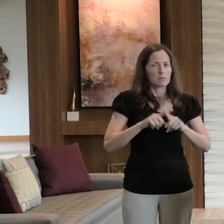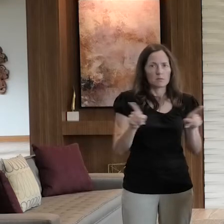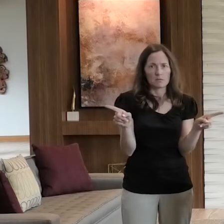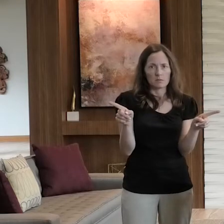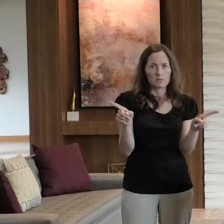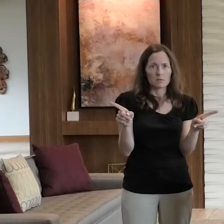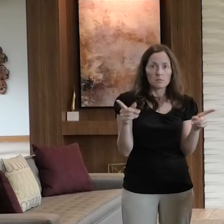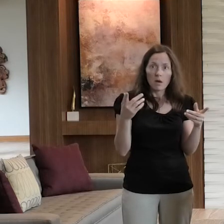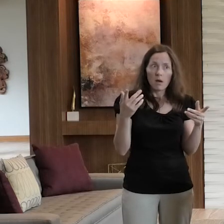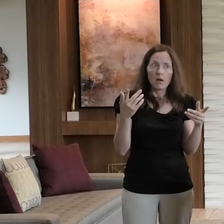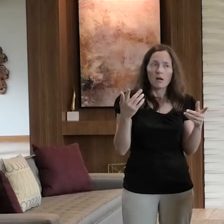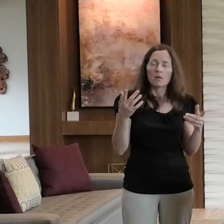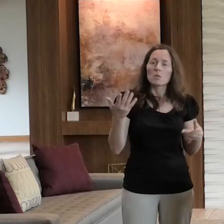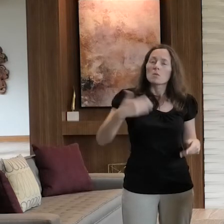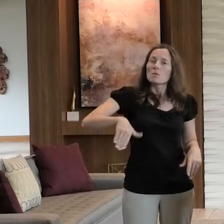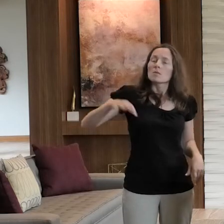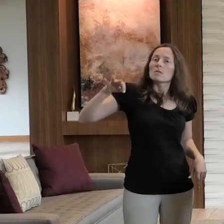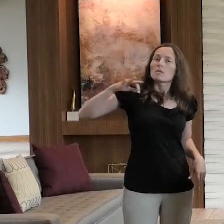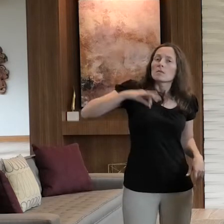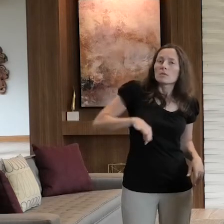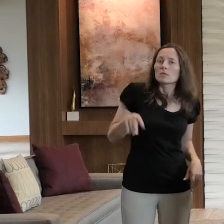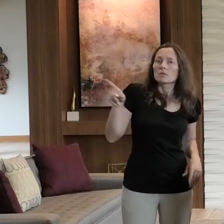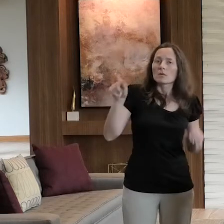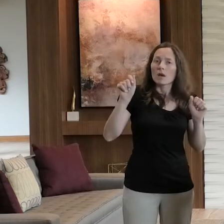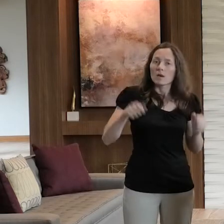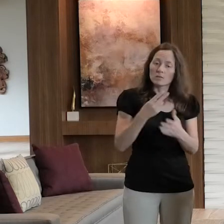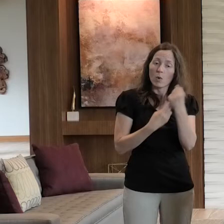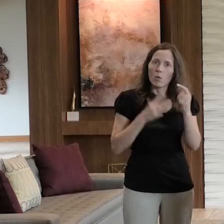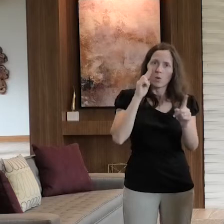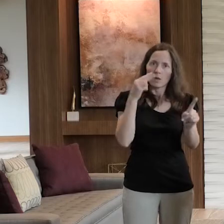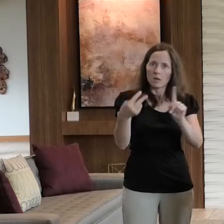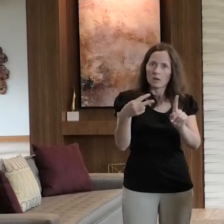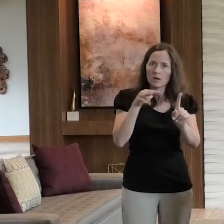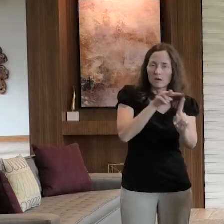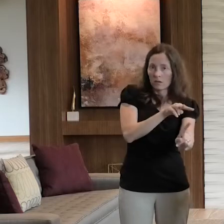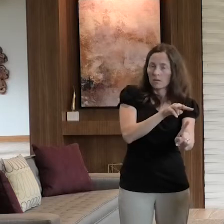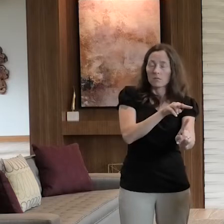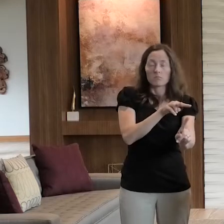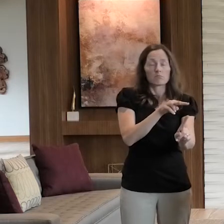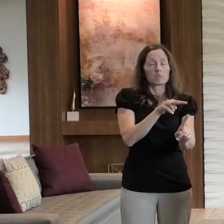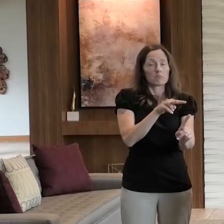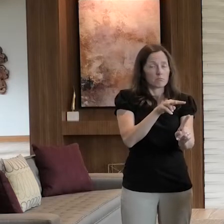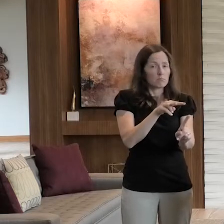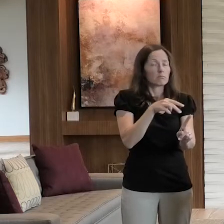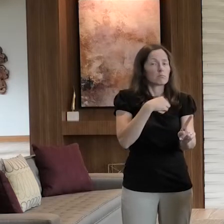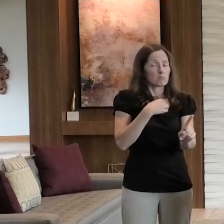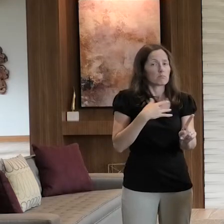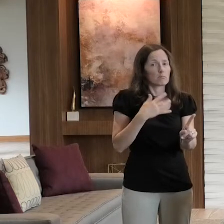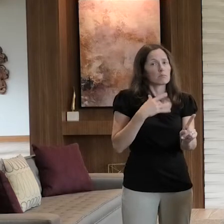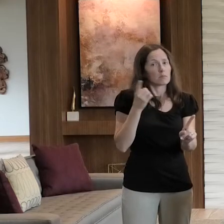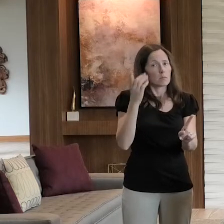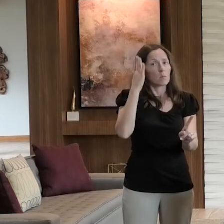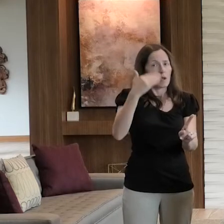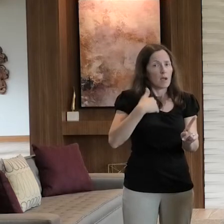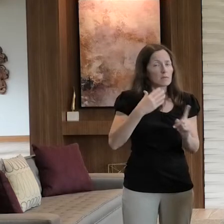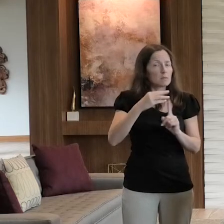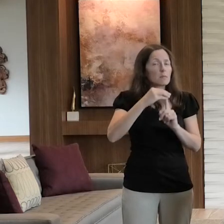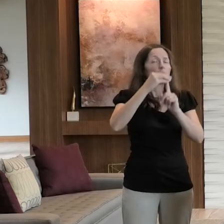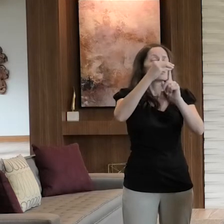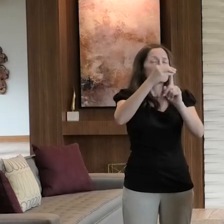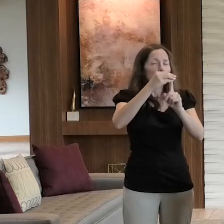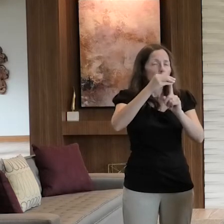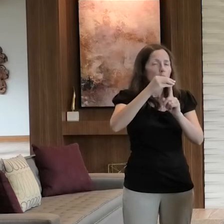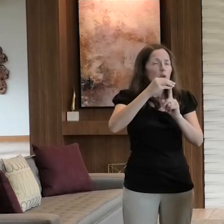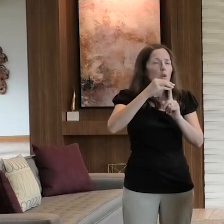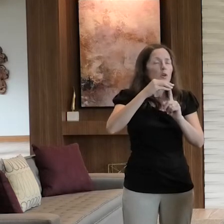that the different parts of government play. And I think that you will bring a special way of looking at things in your